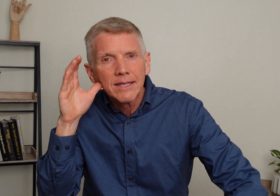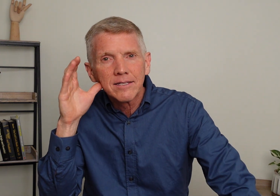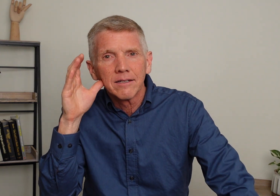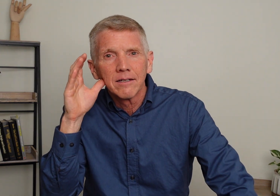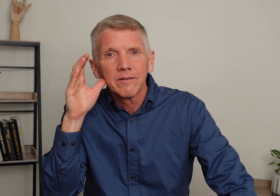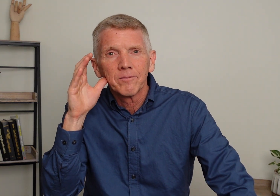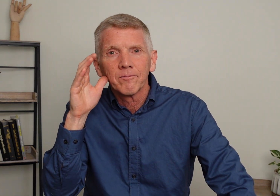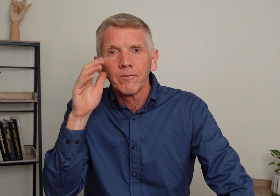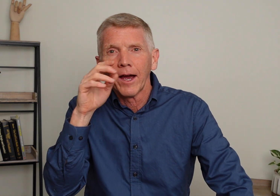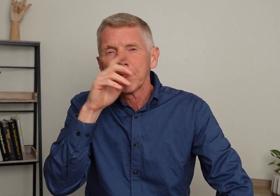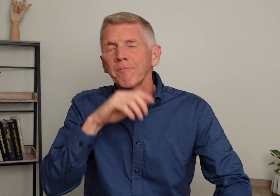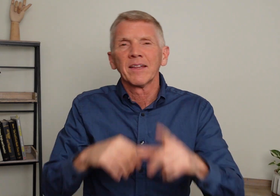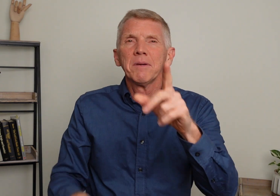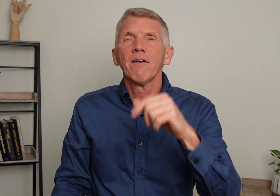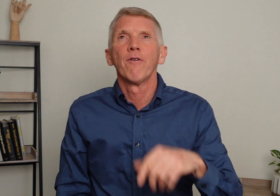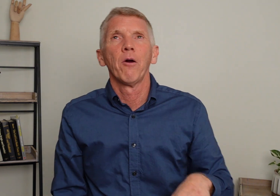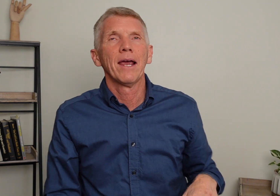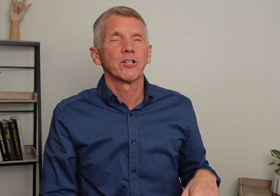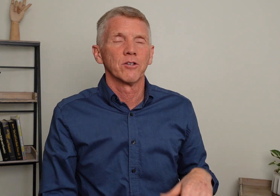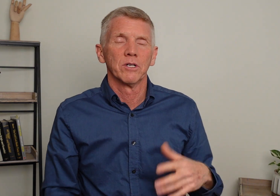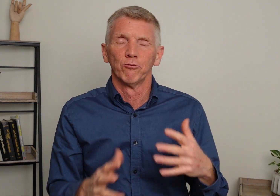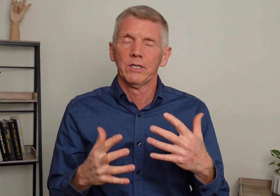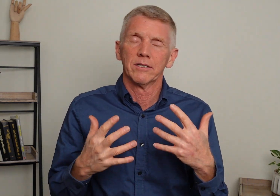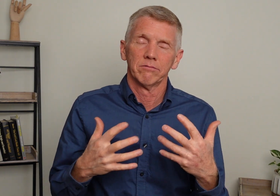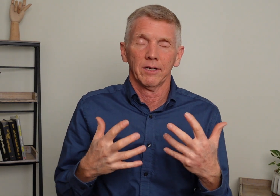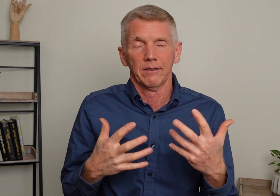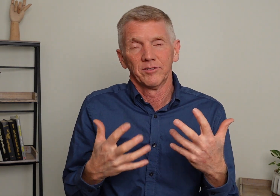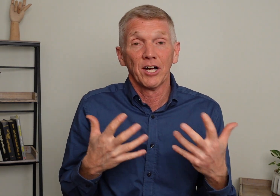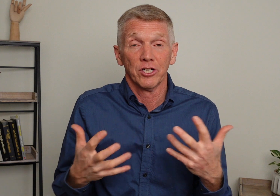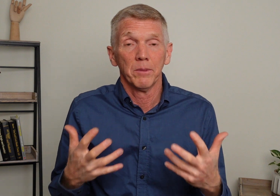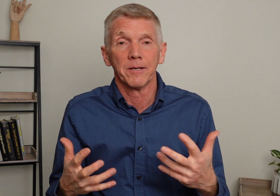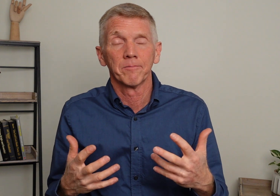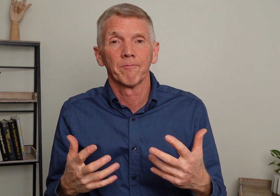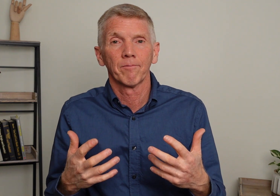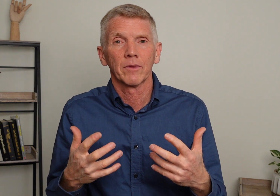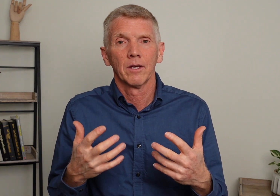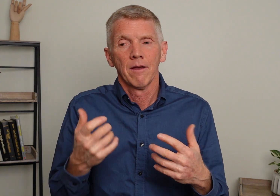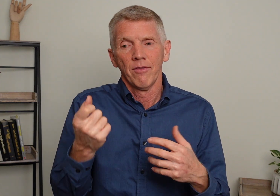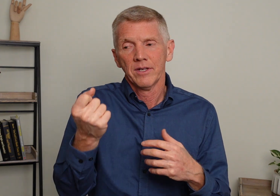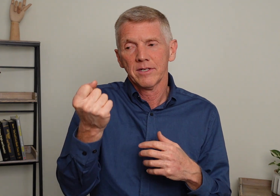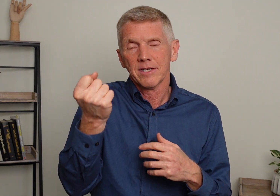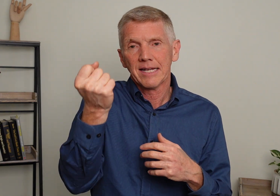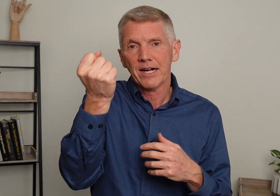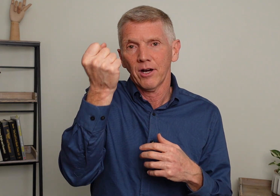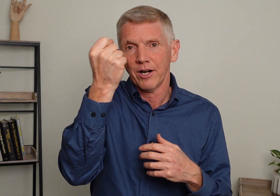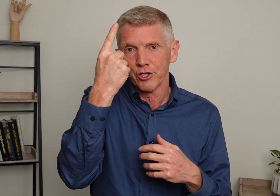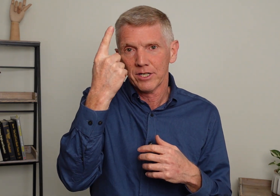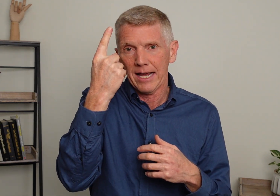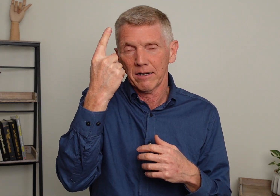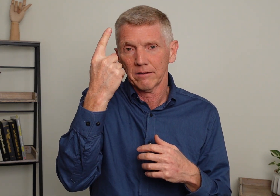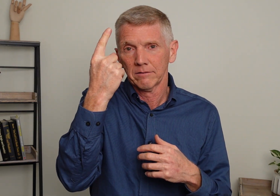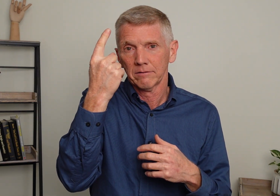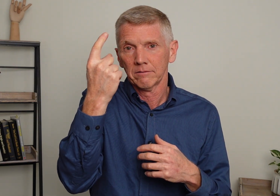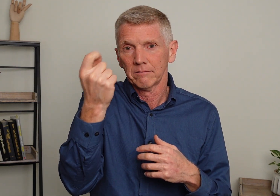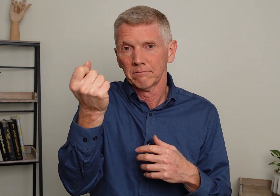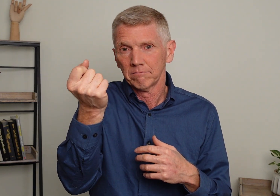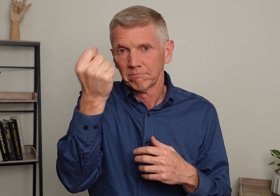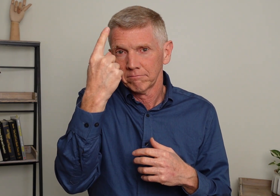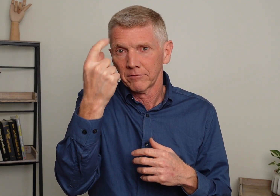listened. All right? Let me give you a variation on this one. It really is touching to me. This is the sign to understand.